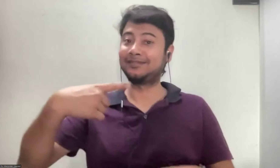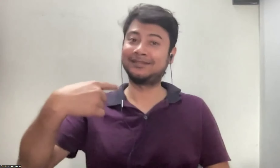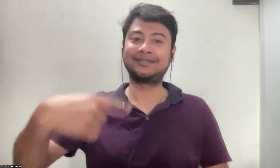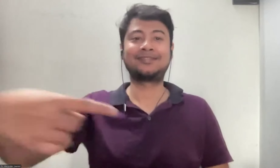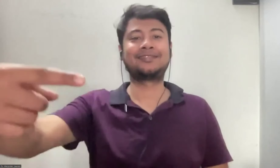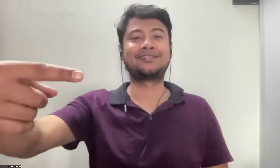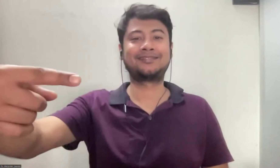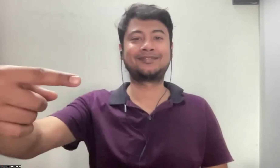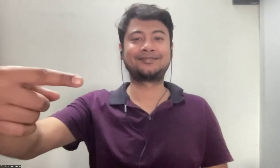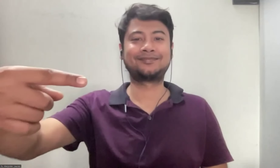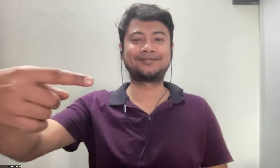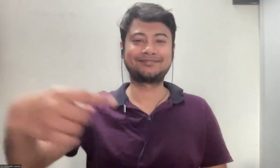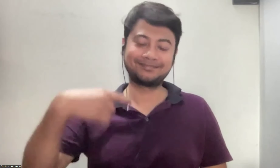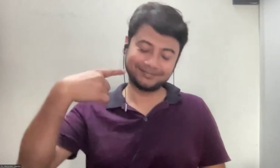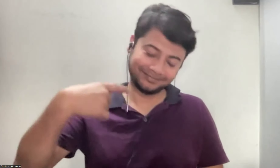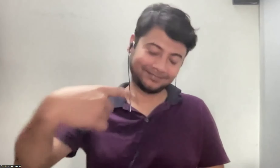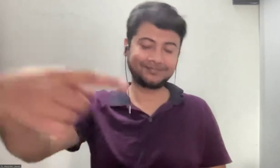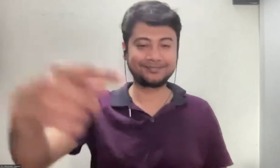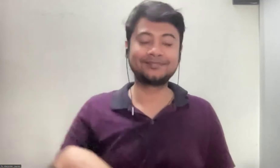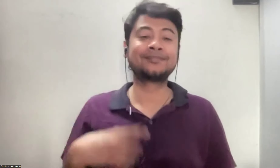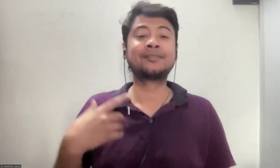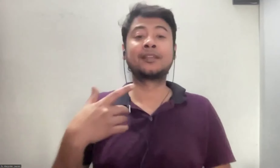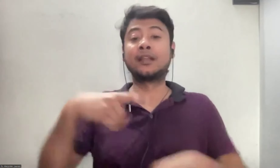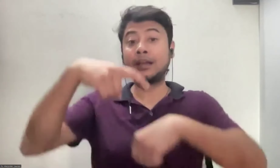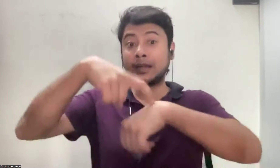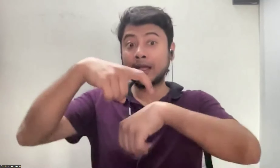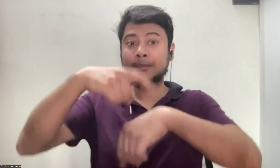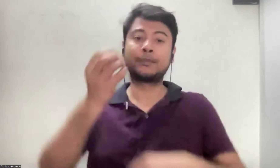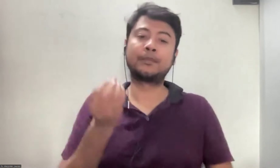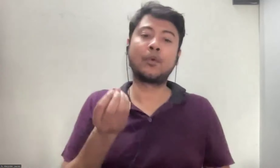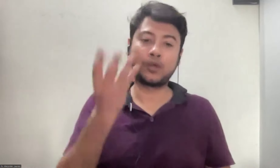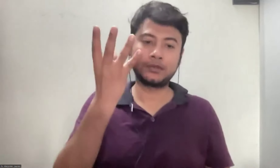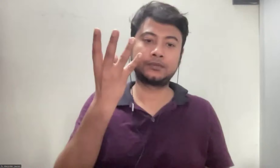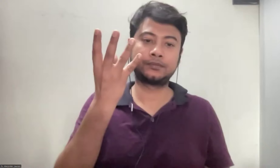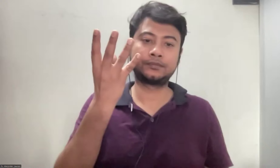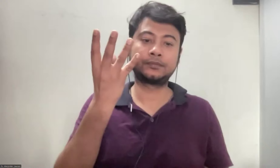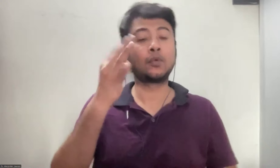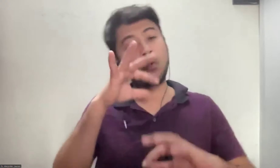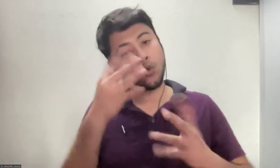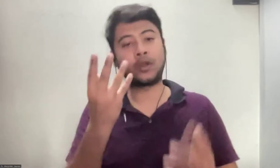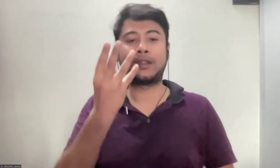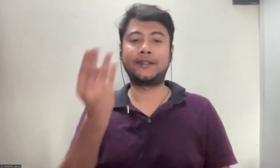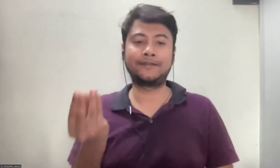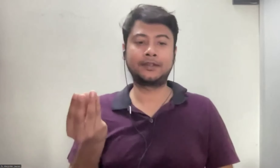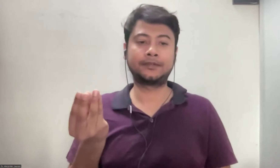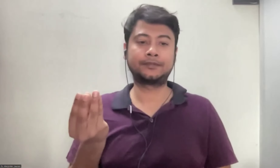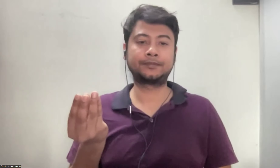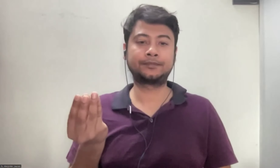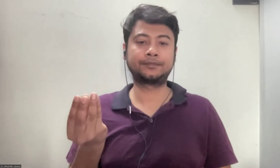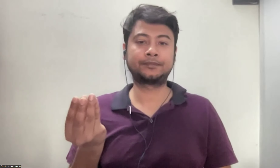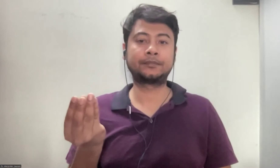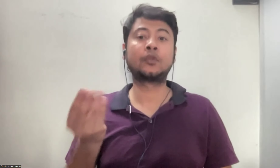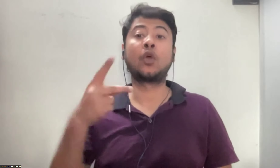to be done in morning and evening, or if you are not comfortable or if you are busy, at least once in a day, please do Tulsi